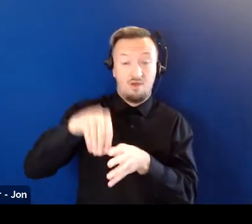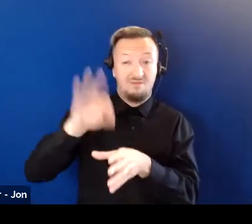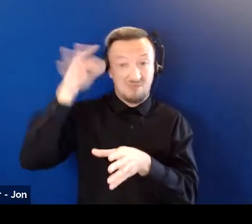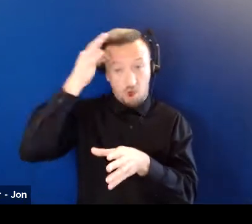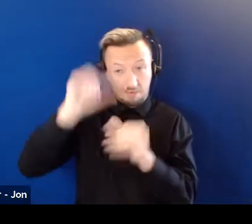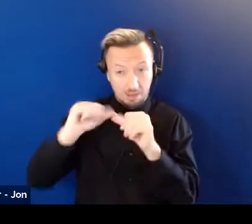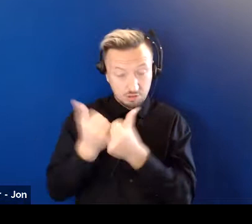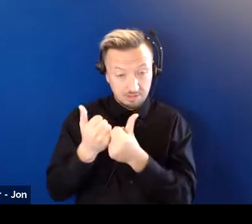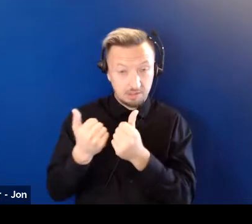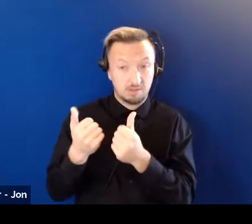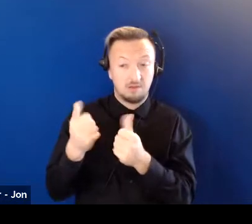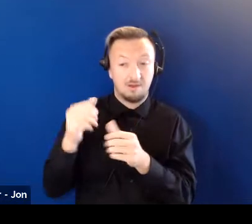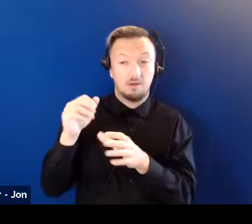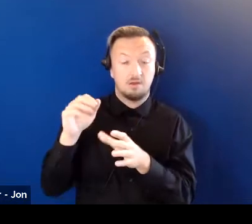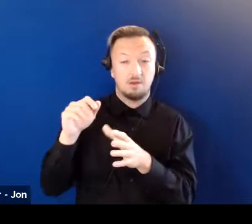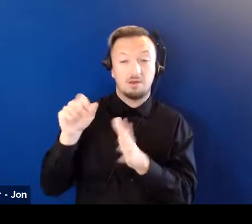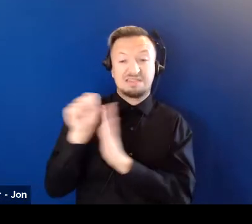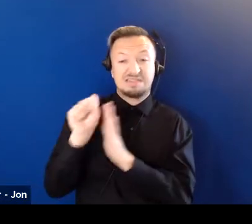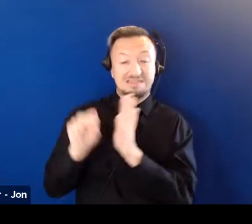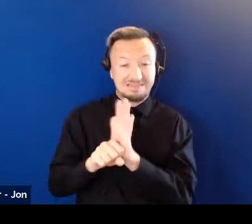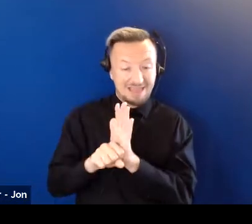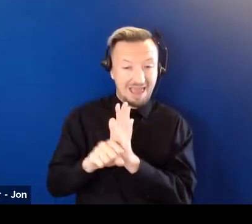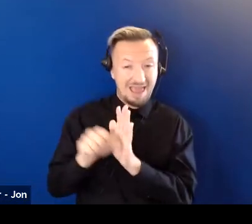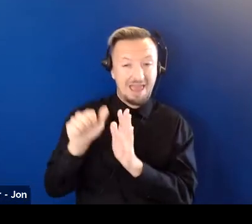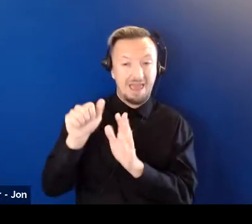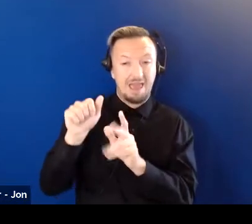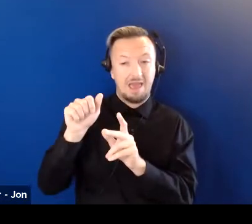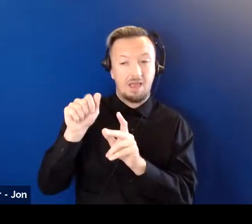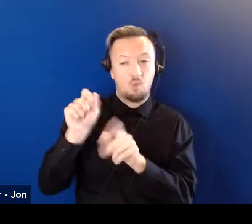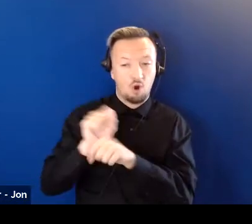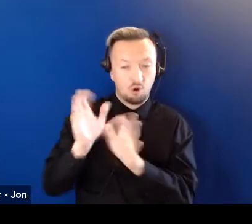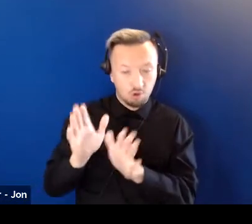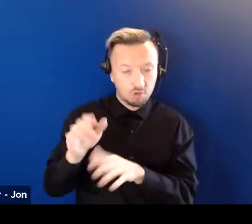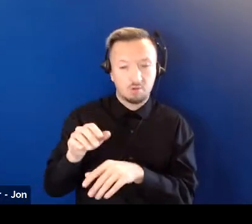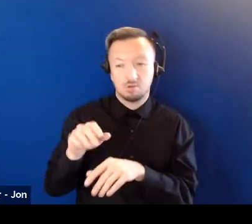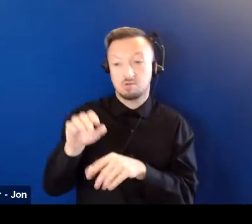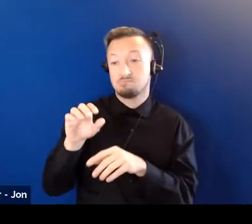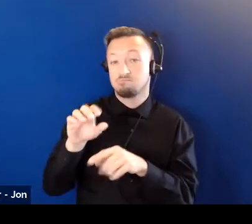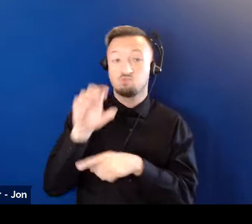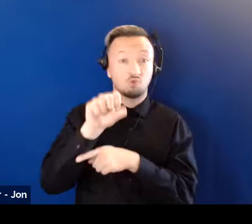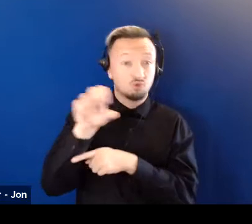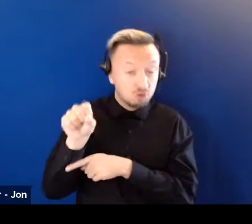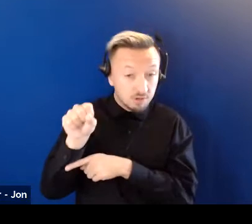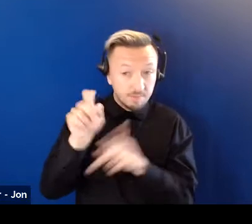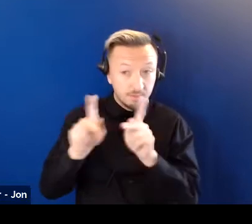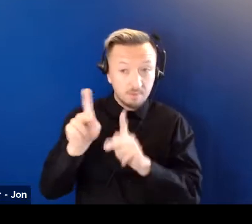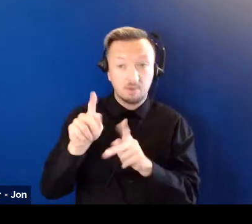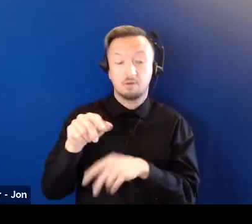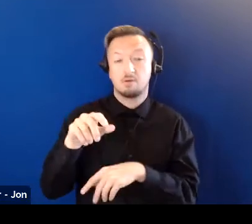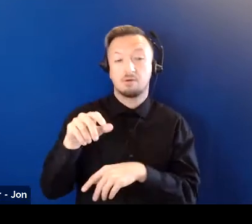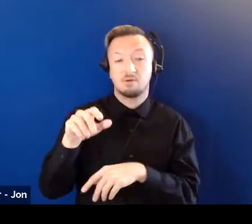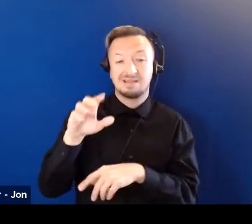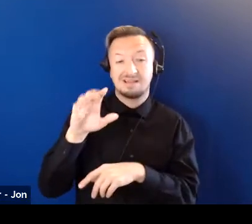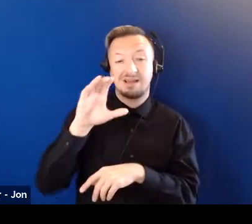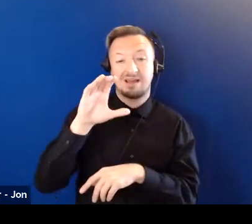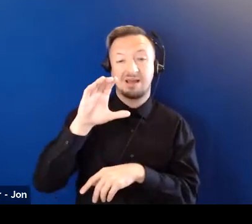includes state agency representation, organizations like Social Security Administration, the Colorado